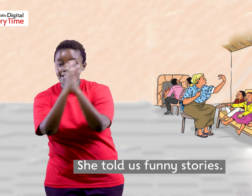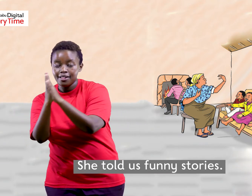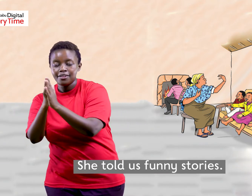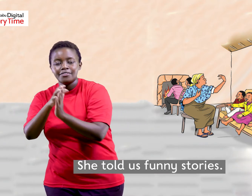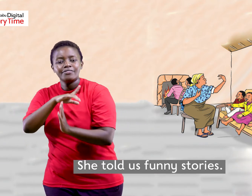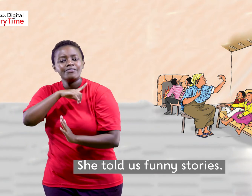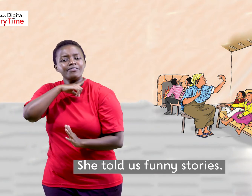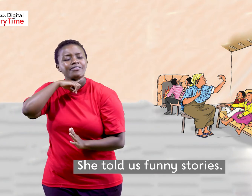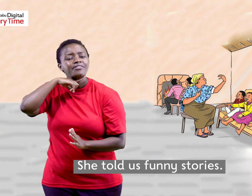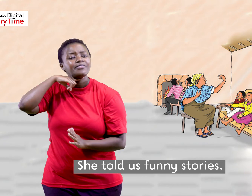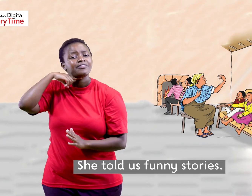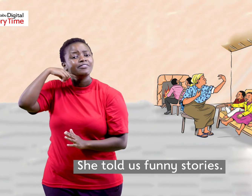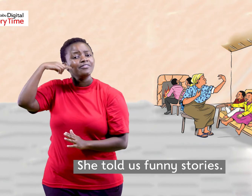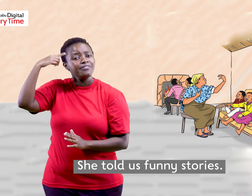She told us funny stories.